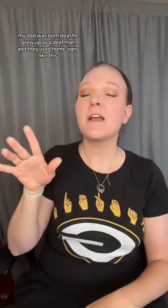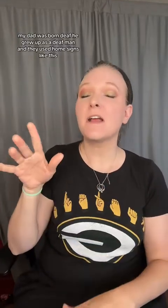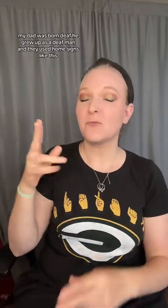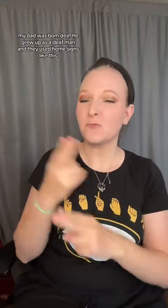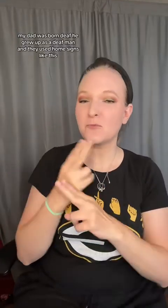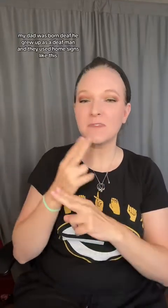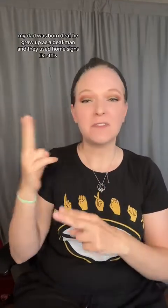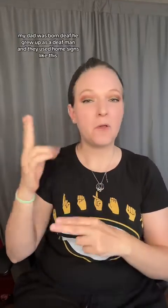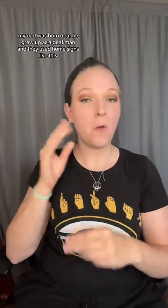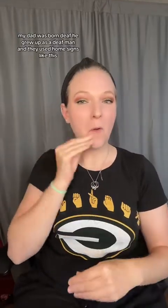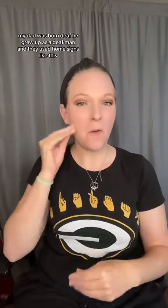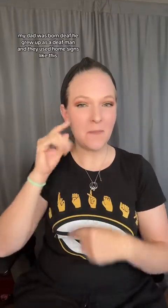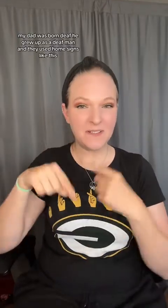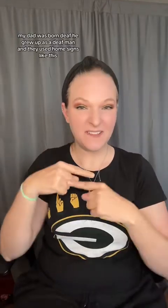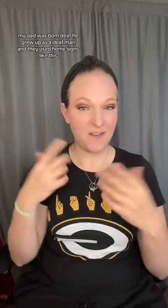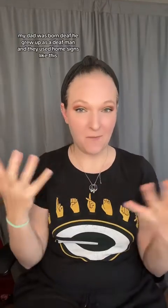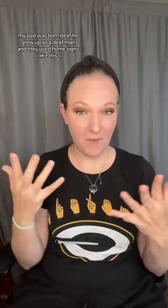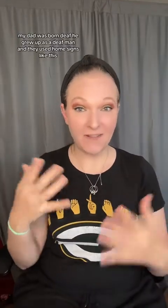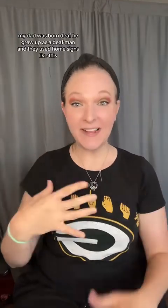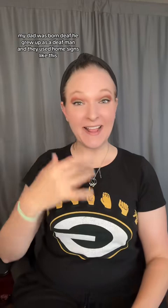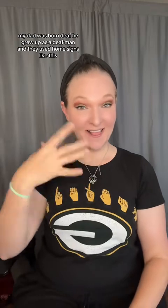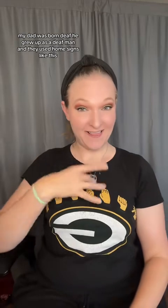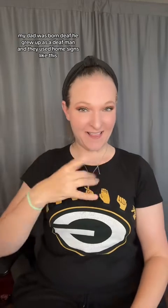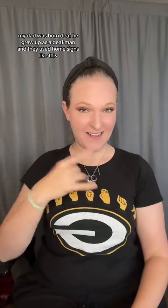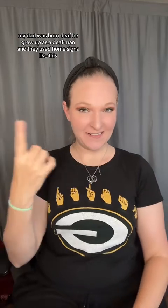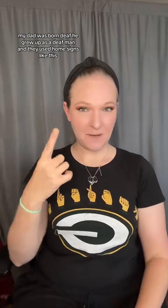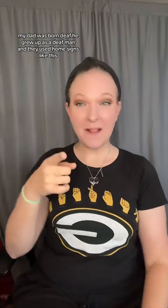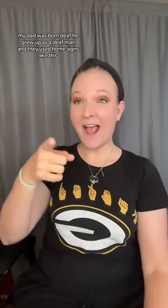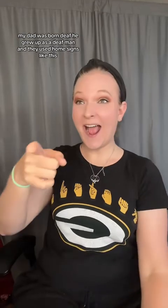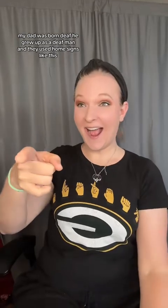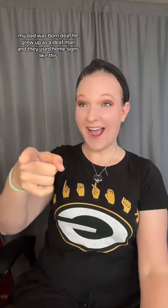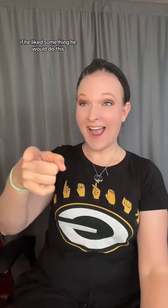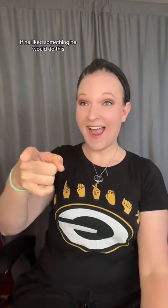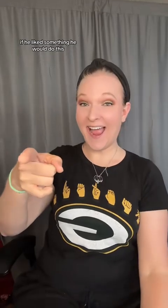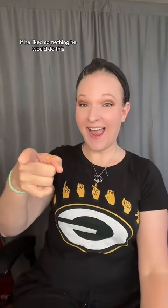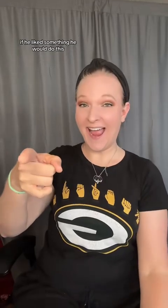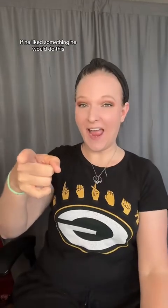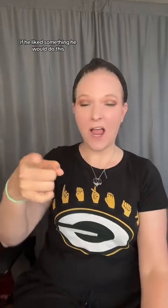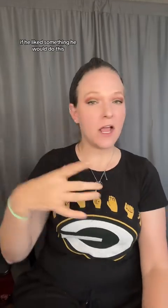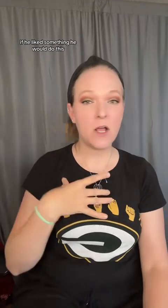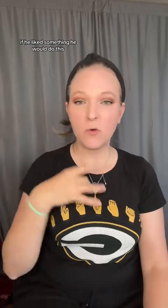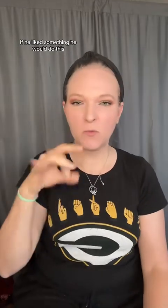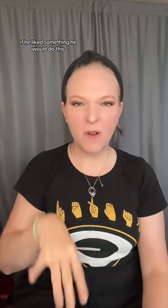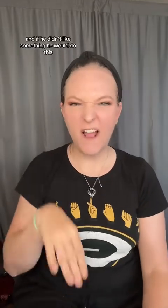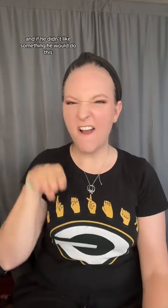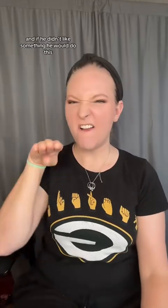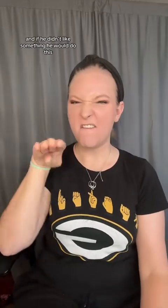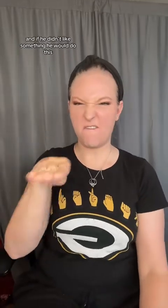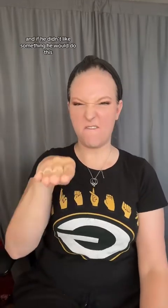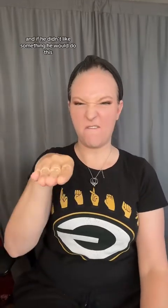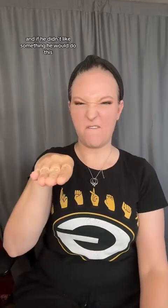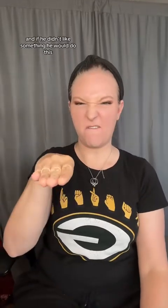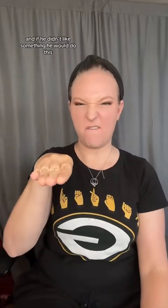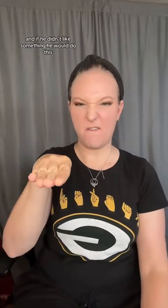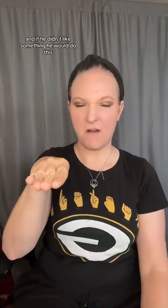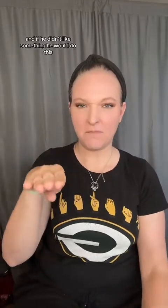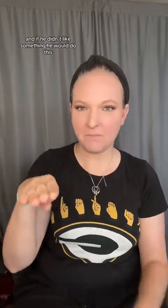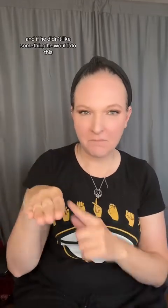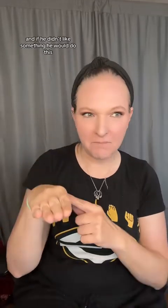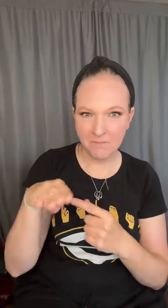as a deaf man. And they used home signs like this. If he liked something, he would do this. And if he didn't like something, he would do this.